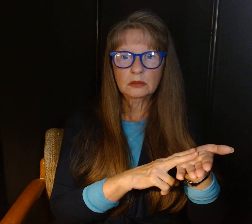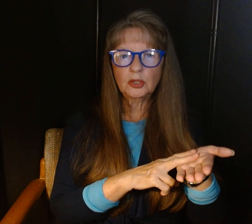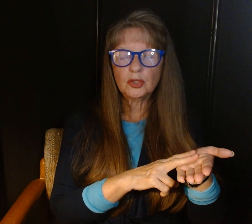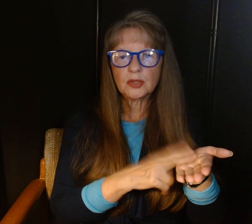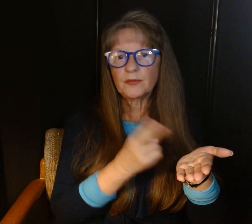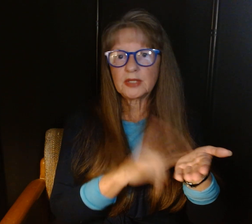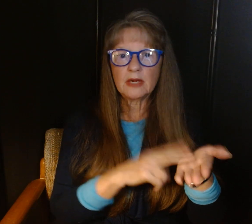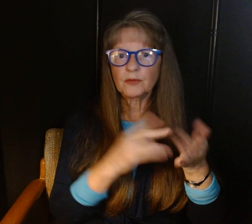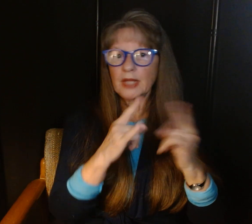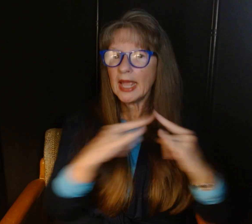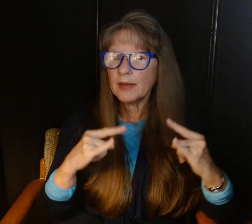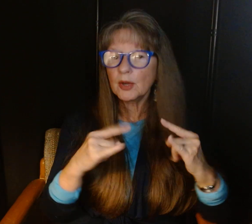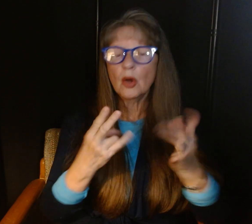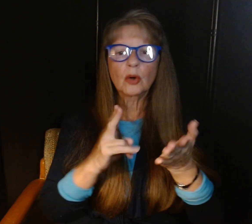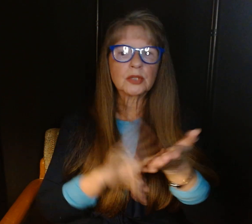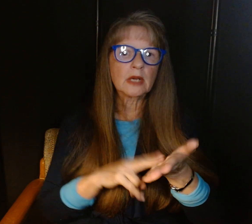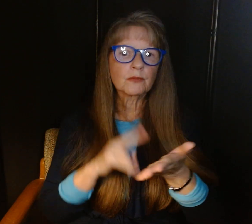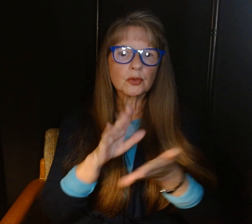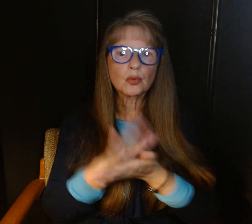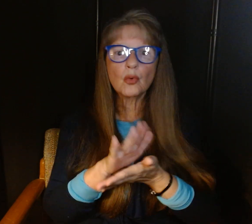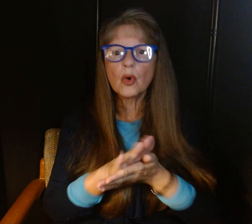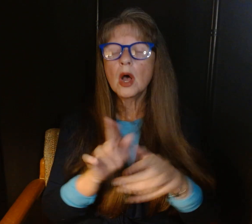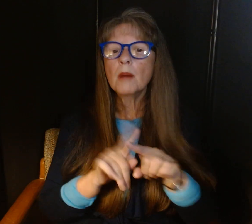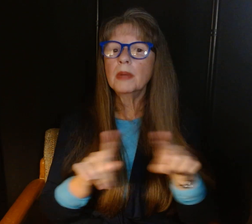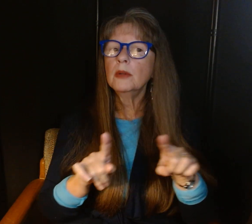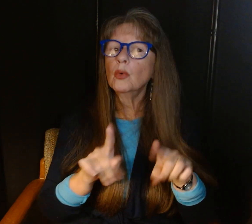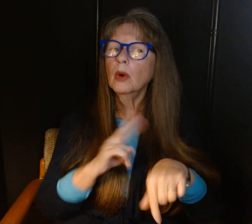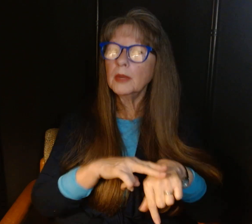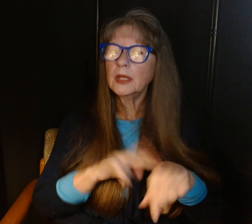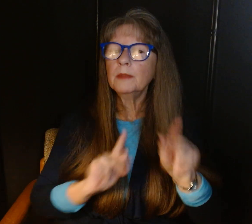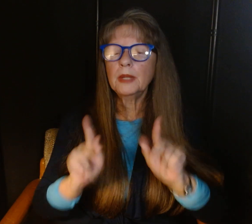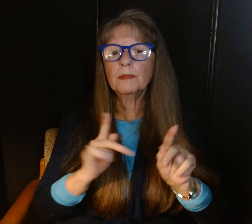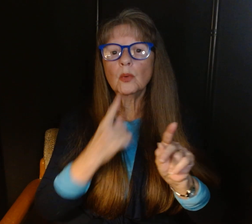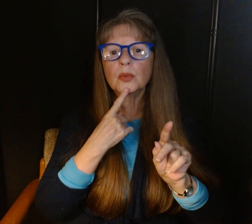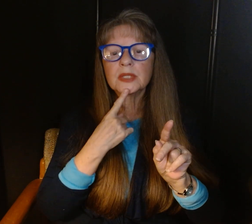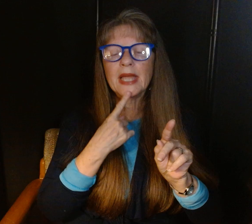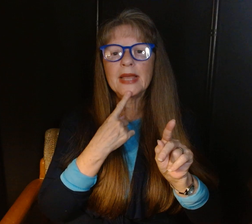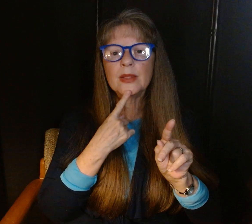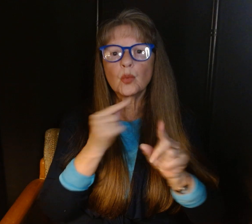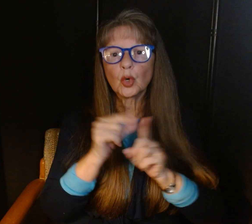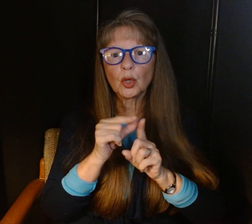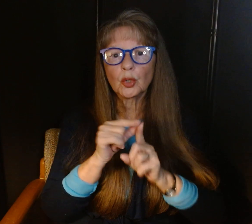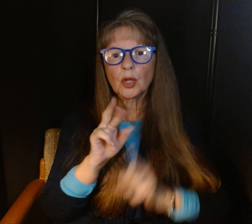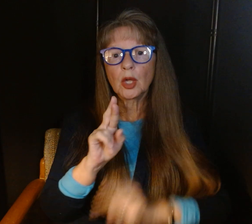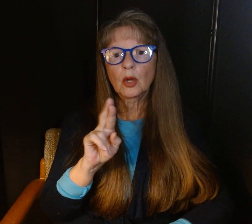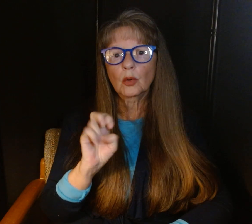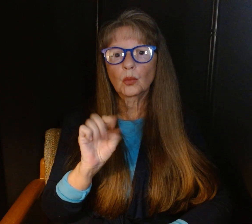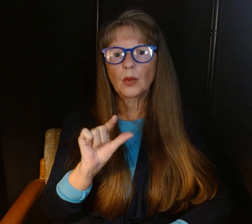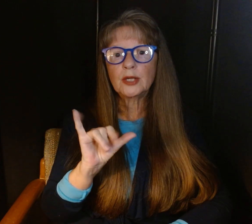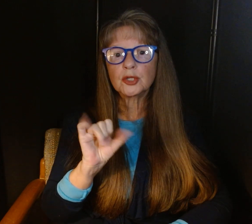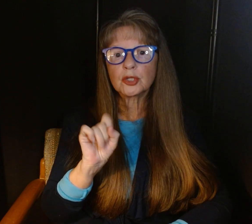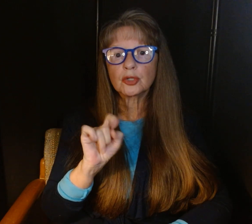could use that for sign up for camp or sign up for school. But normally people will say the word